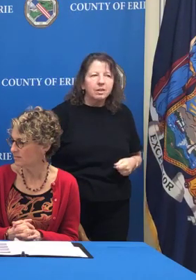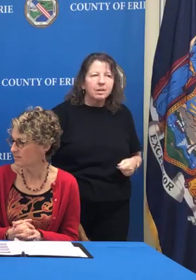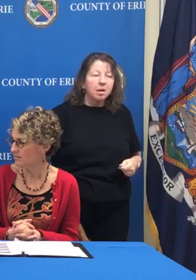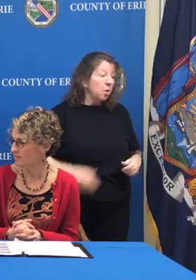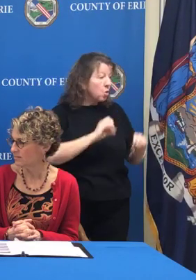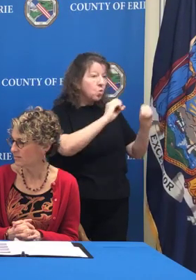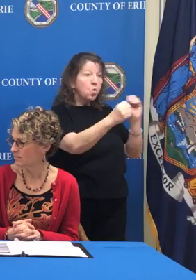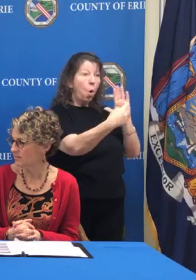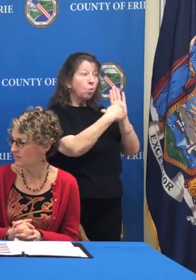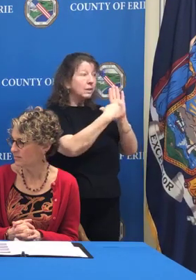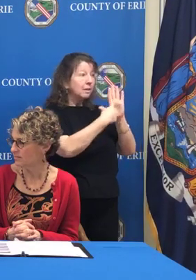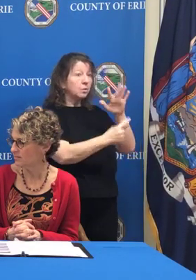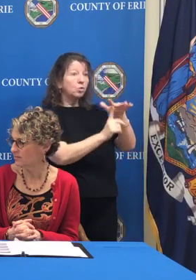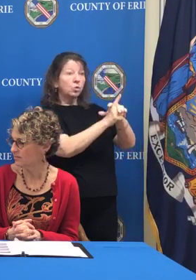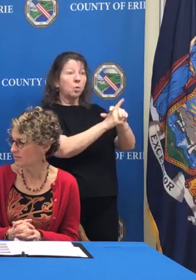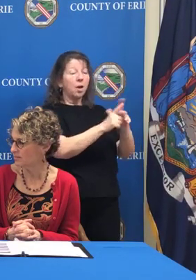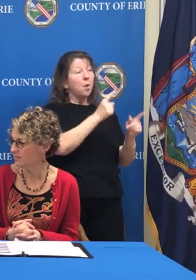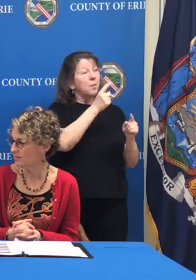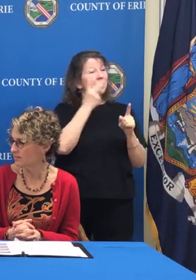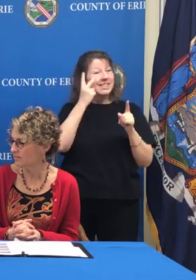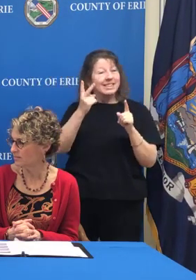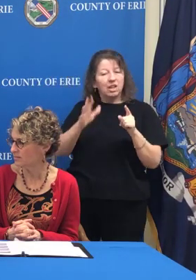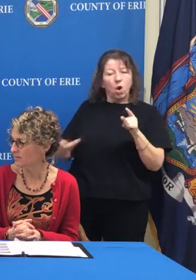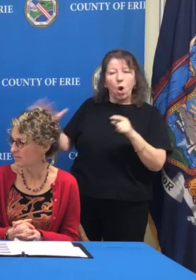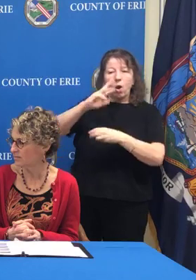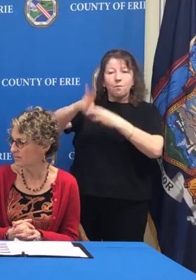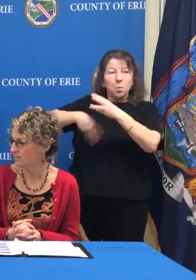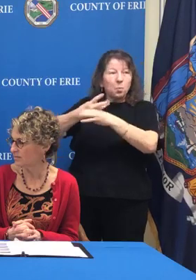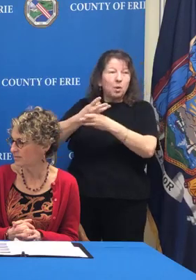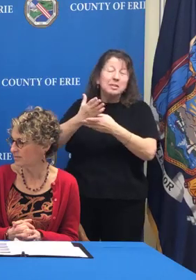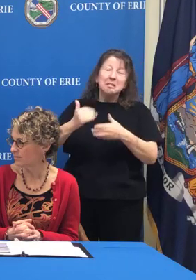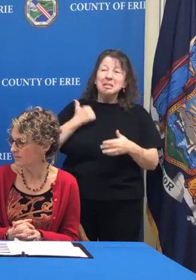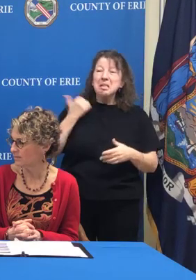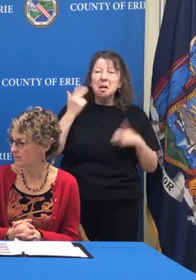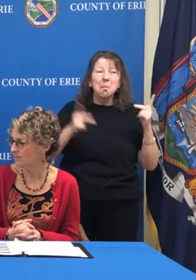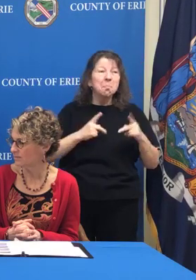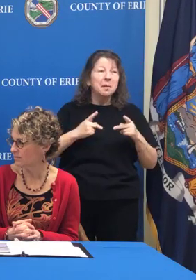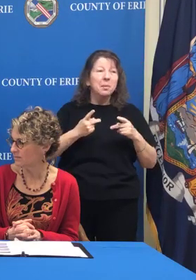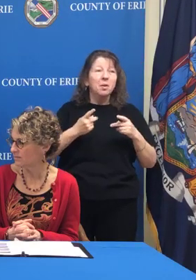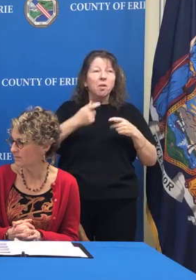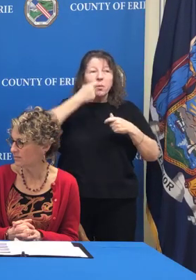there are some young individuals now that are on ventilators in Italy, and